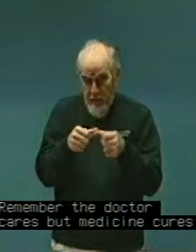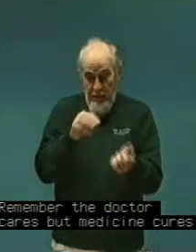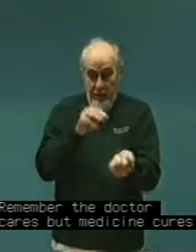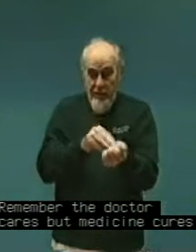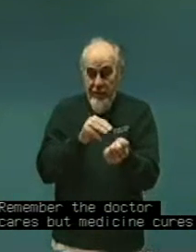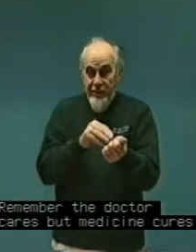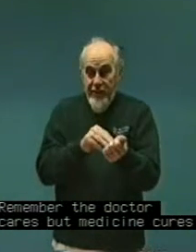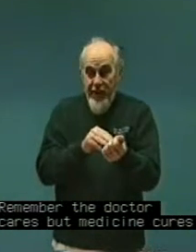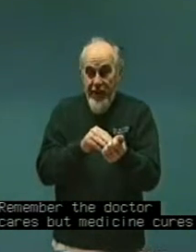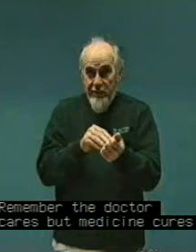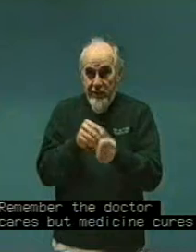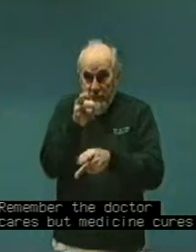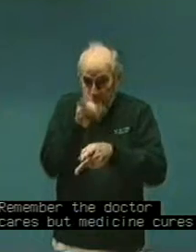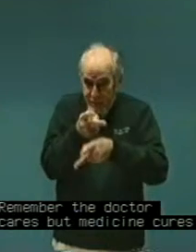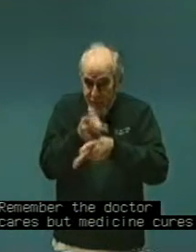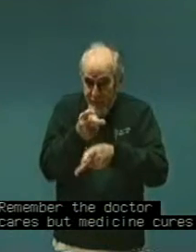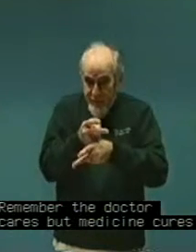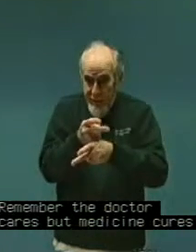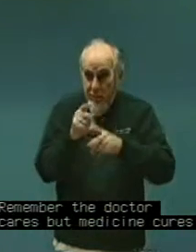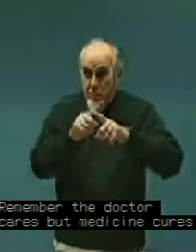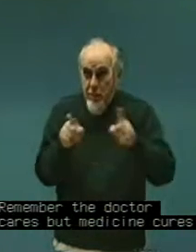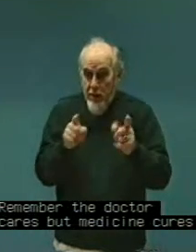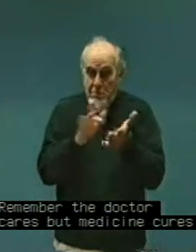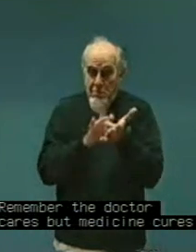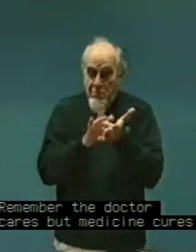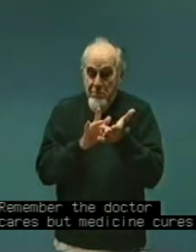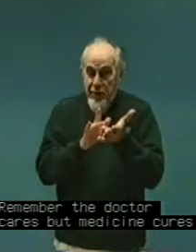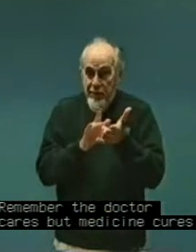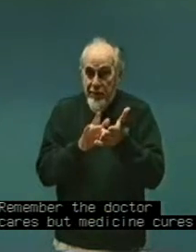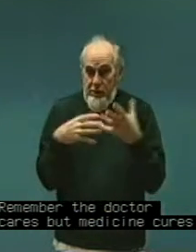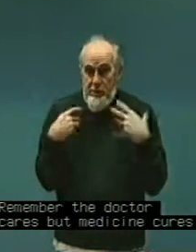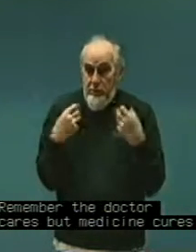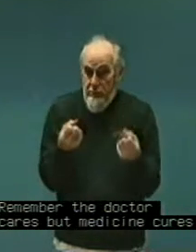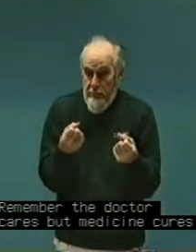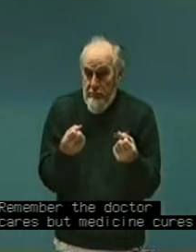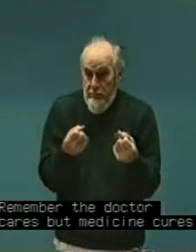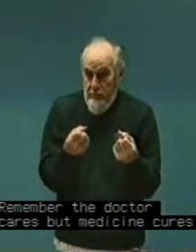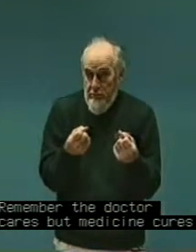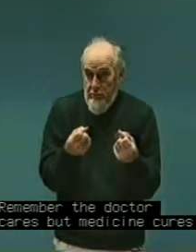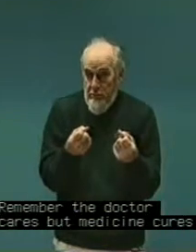Remember, the doctor cares, but medicine cures.